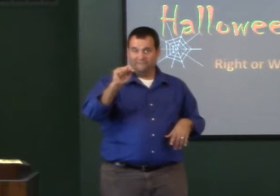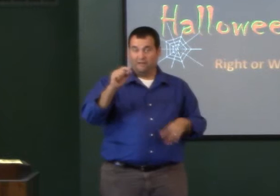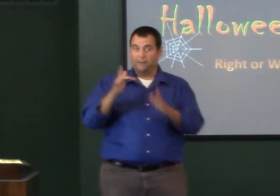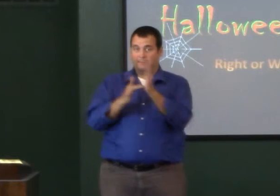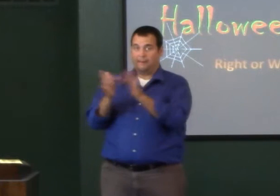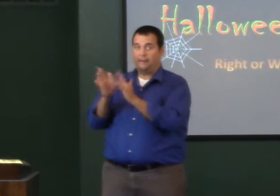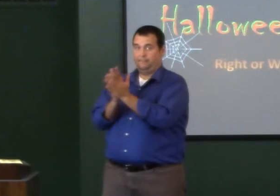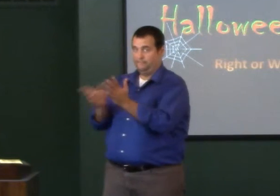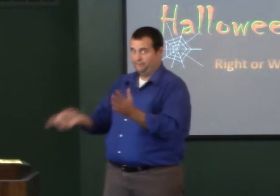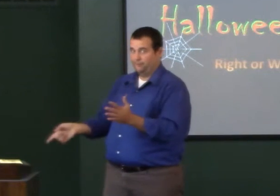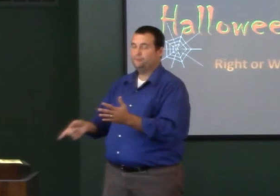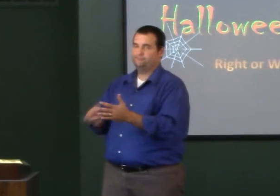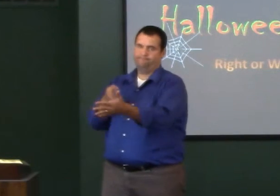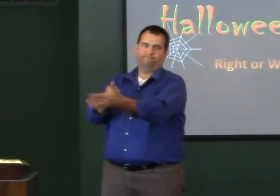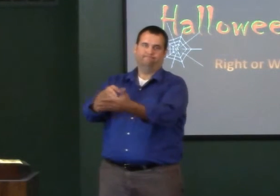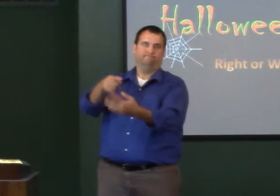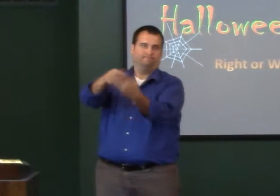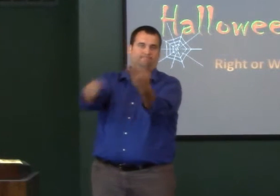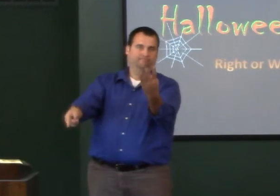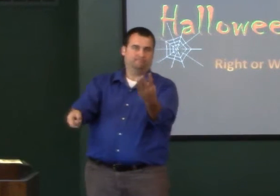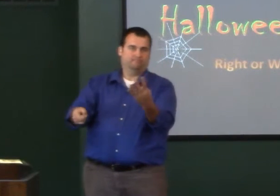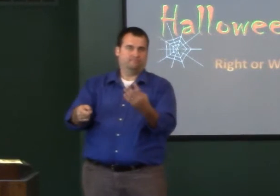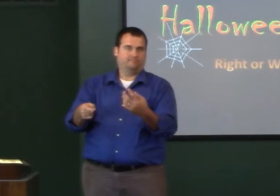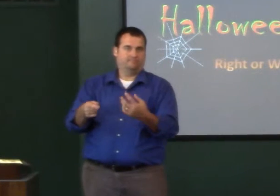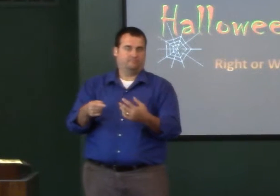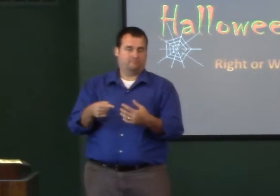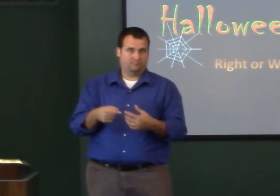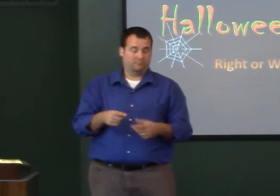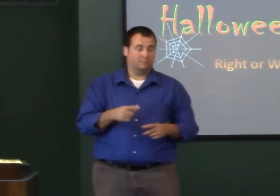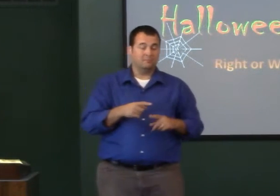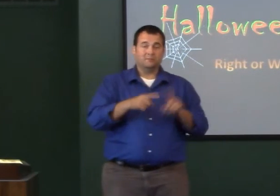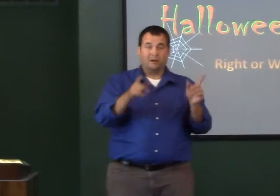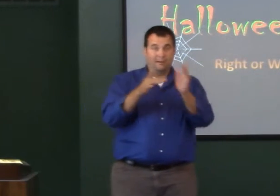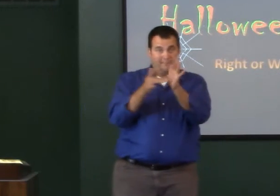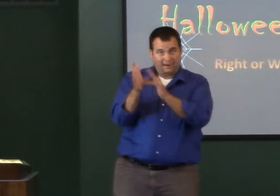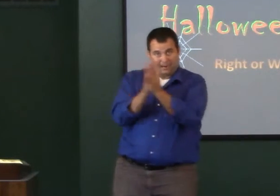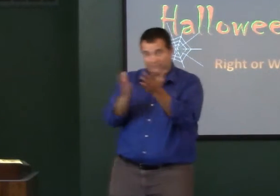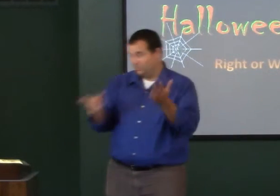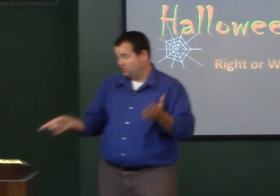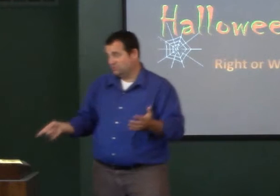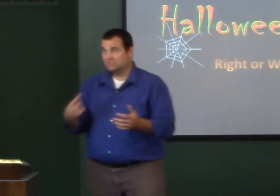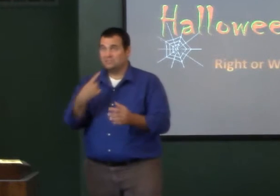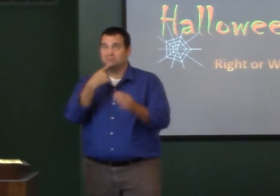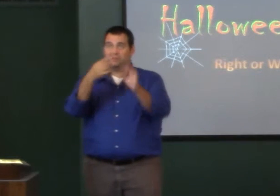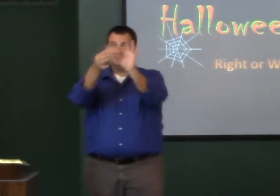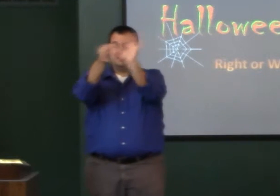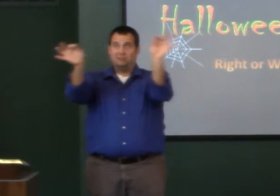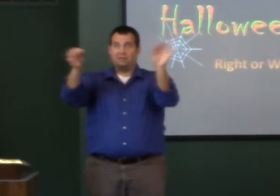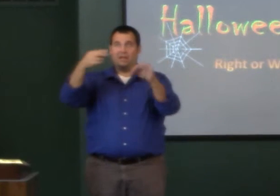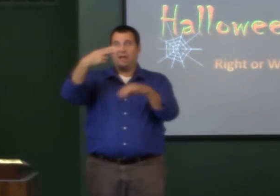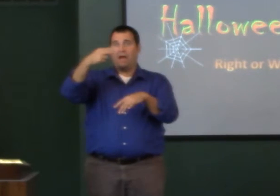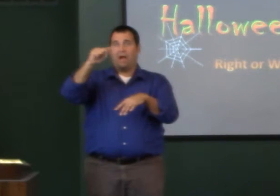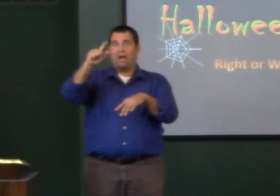Witchcraft. Jesus in the Bible is against witchcraft. In the Bible,